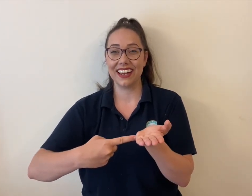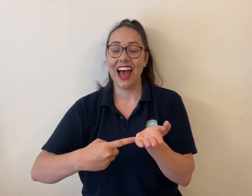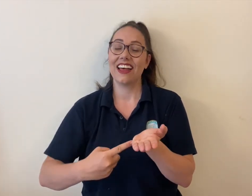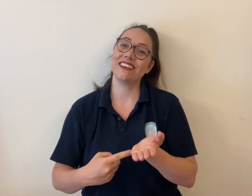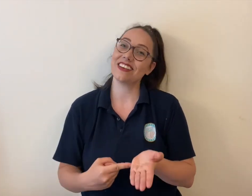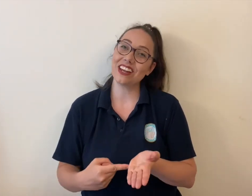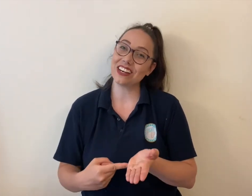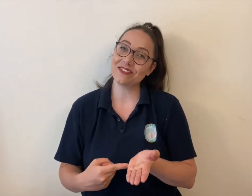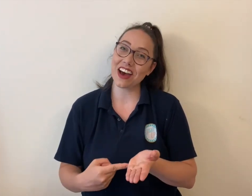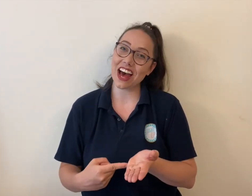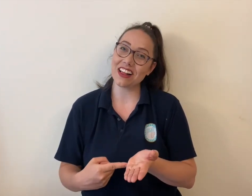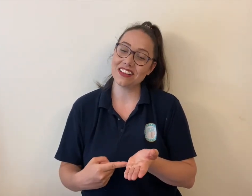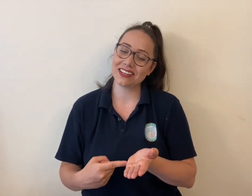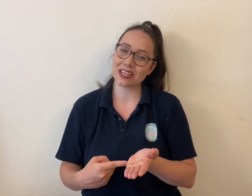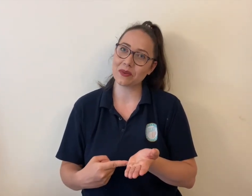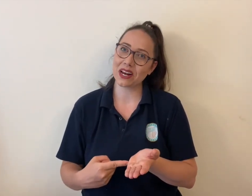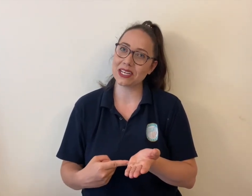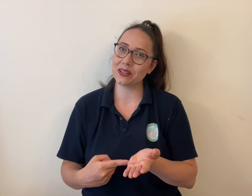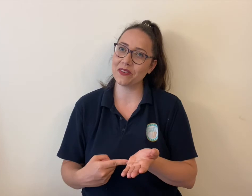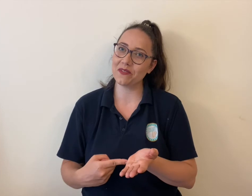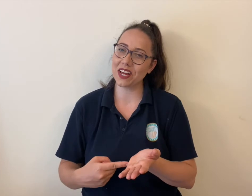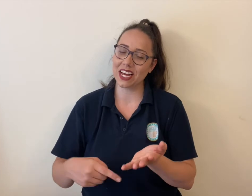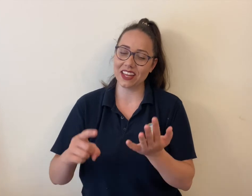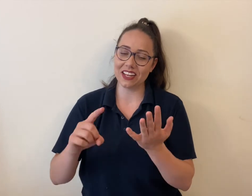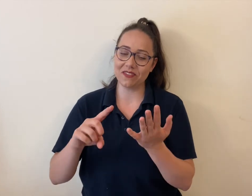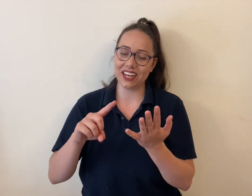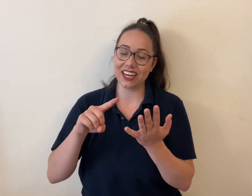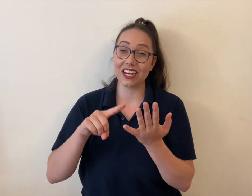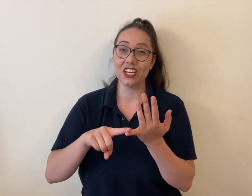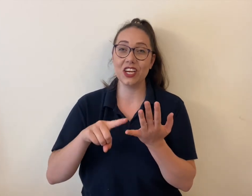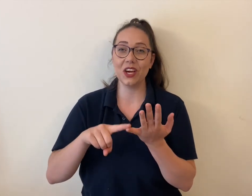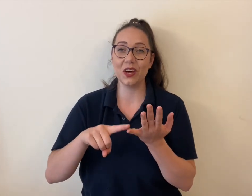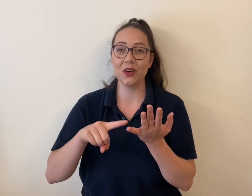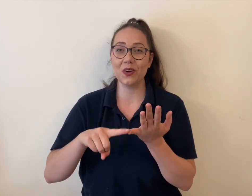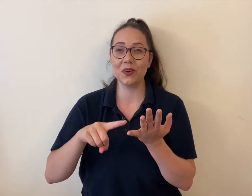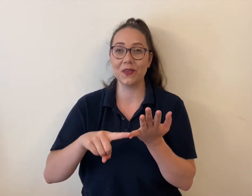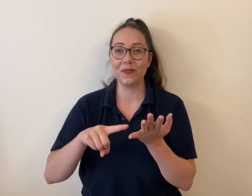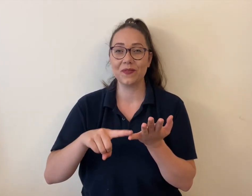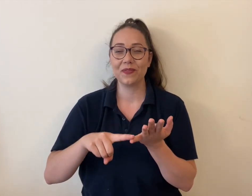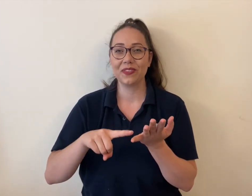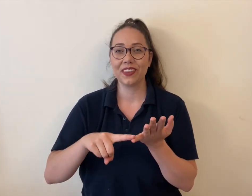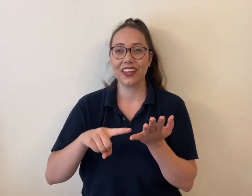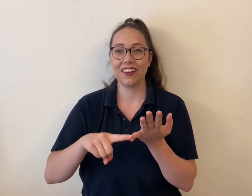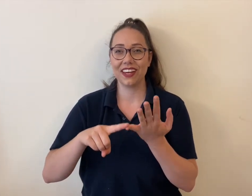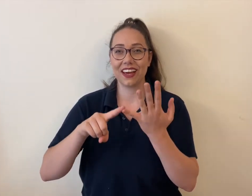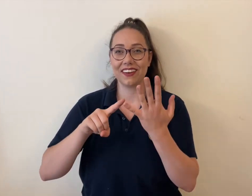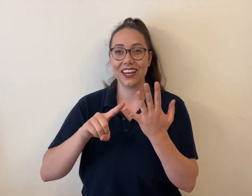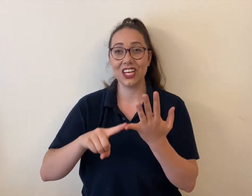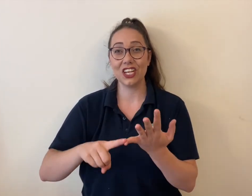And this is our last vowel. Guess where it is? The fifth finger, the little finger. U. There we go.